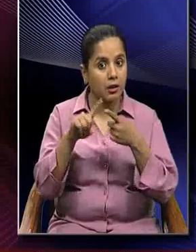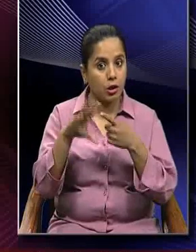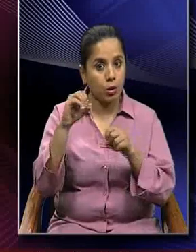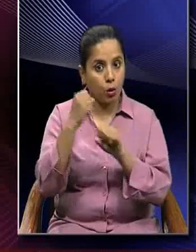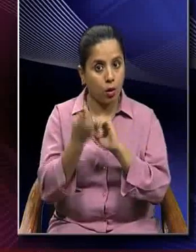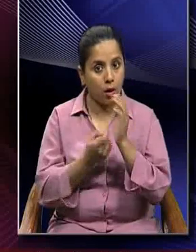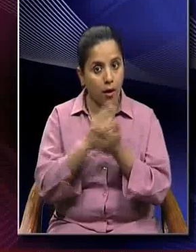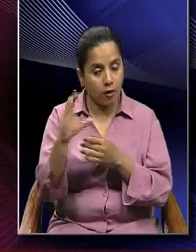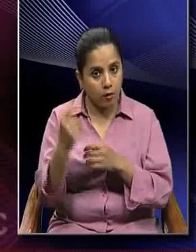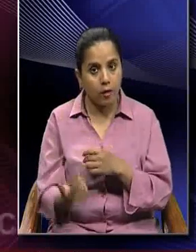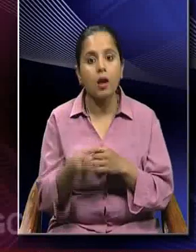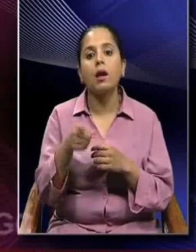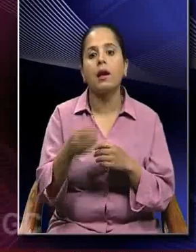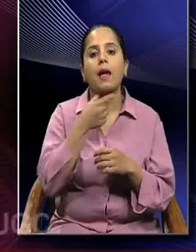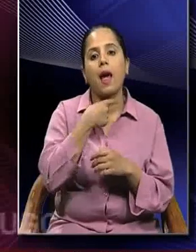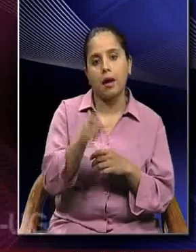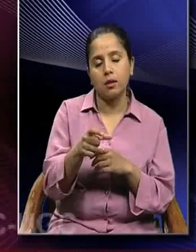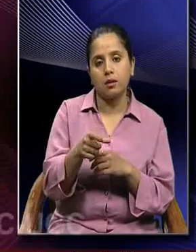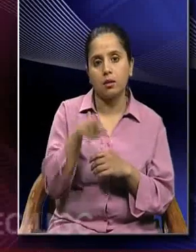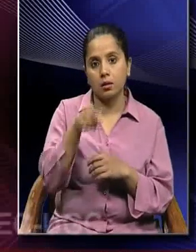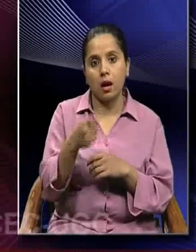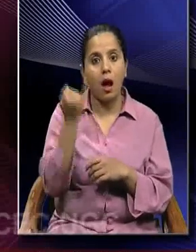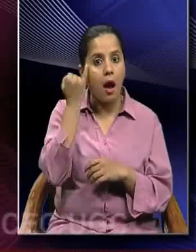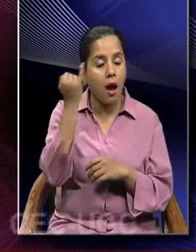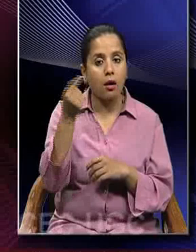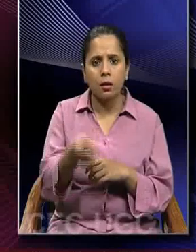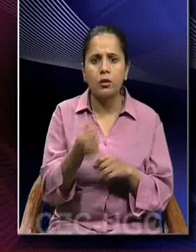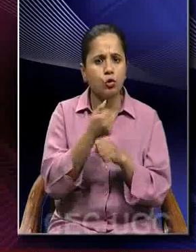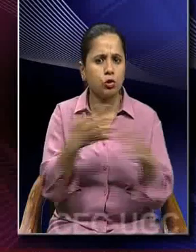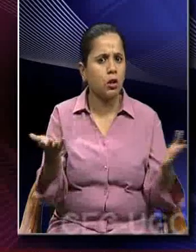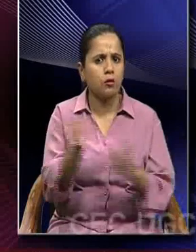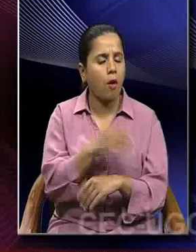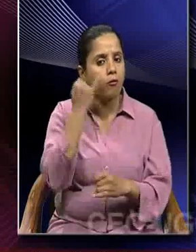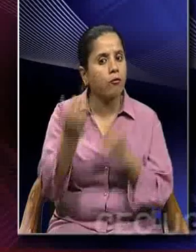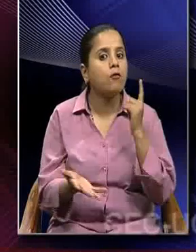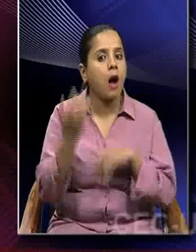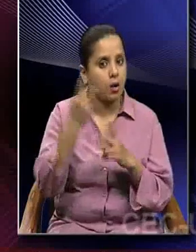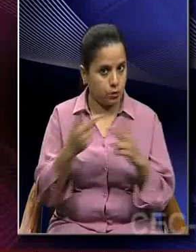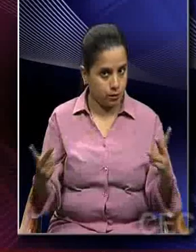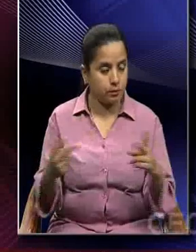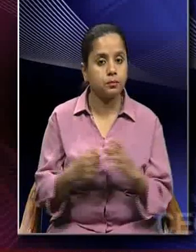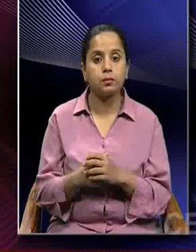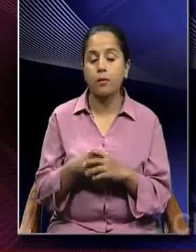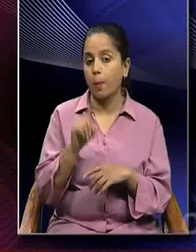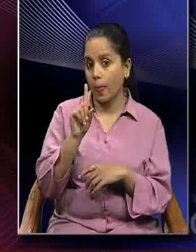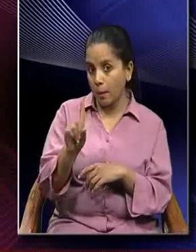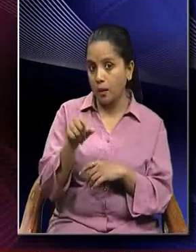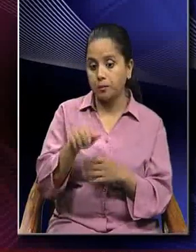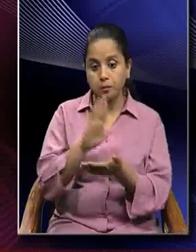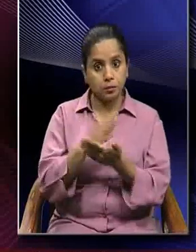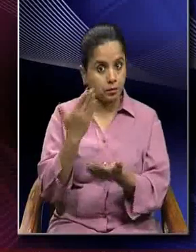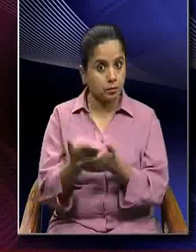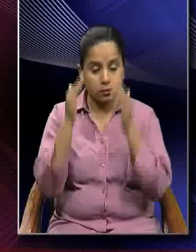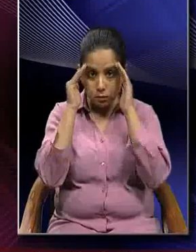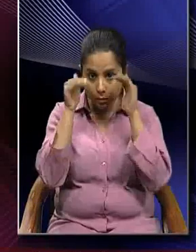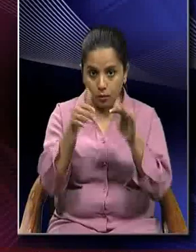on case and not ideas, not to generalize from the findings. Whereas interpretivism